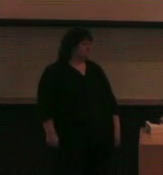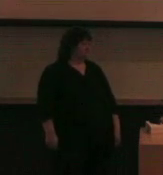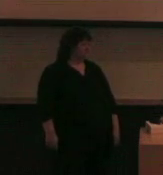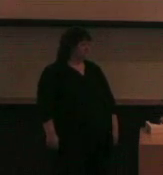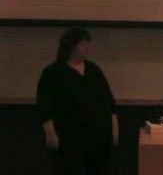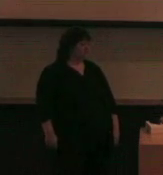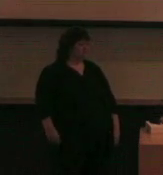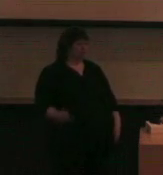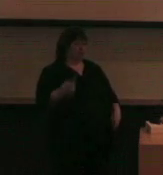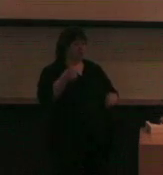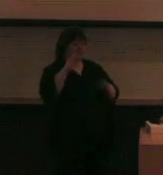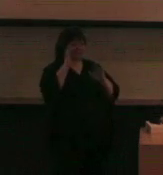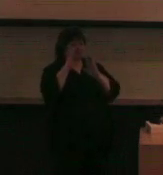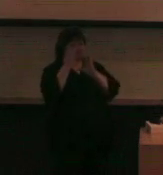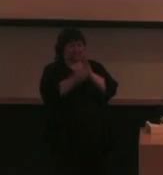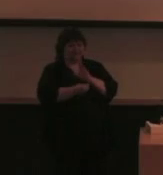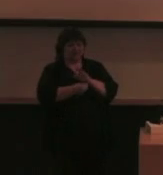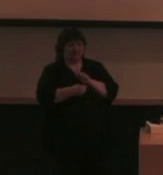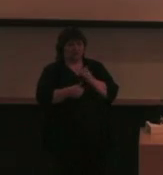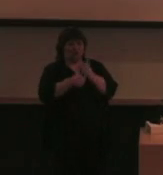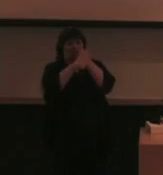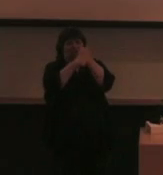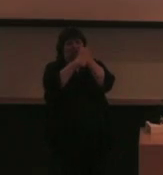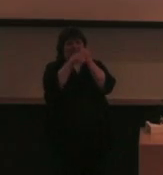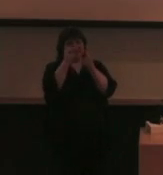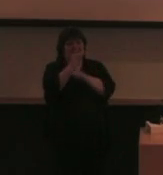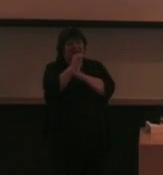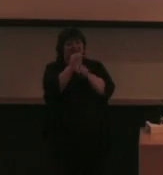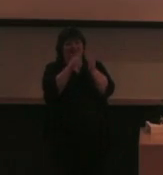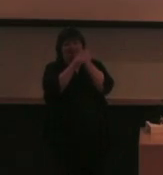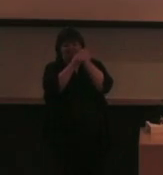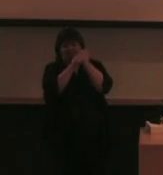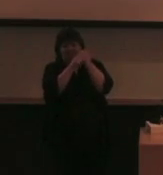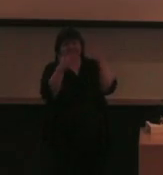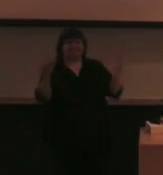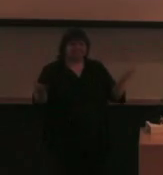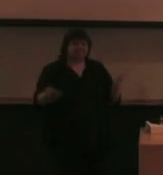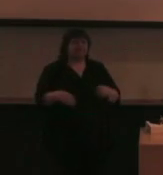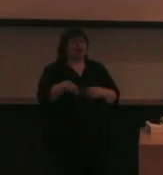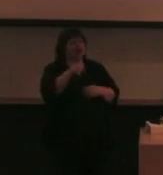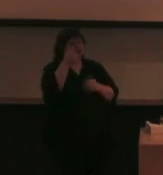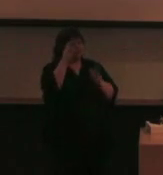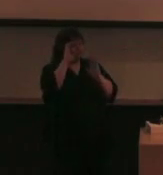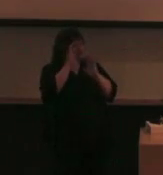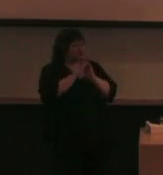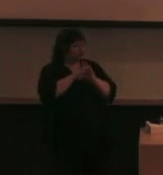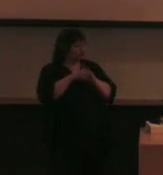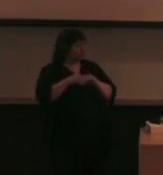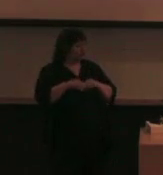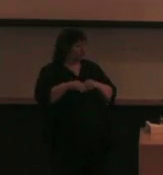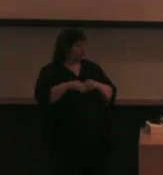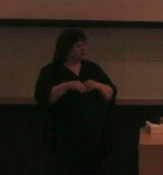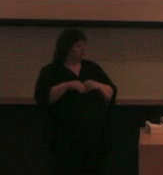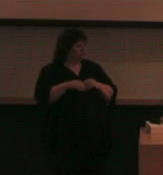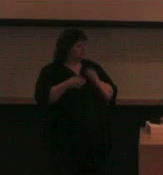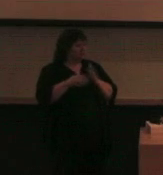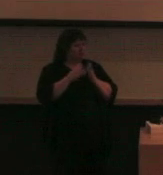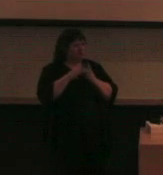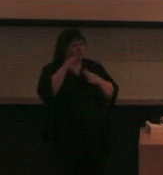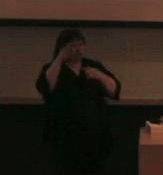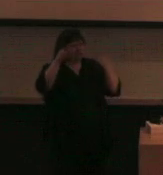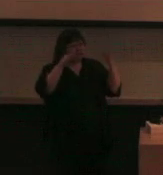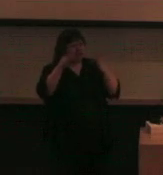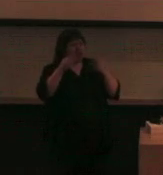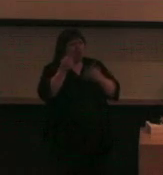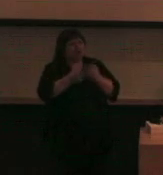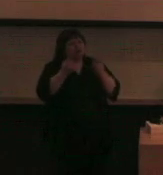One picture that's missing is, were you incontinent at nighttime? One of the pictures that's listed here is, sometimes you need to educate them about